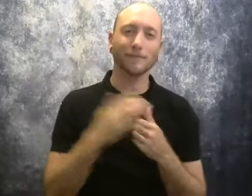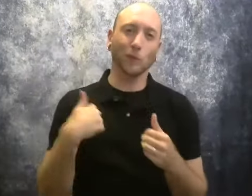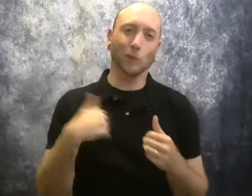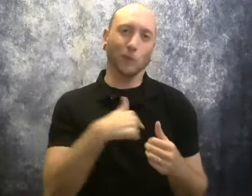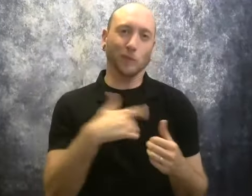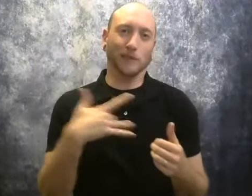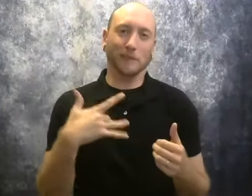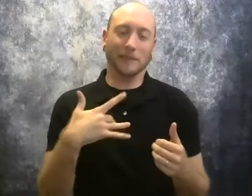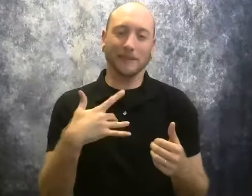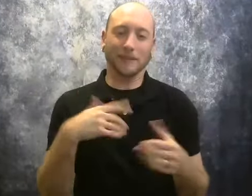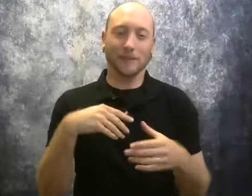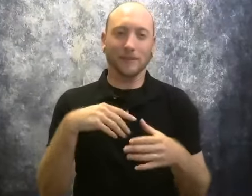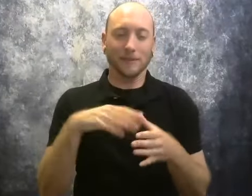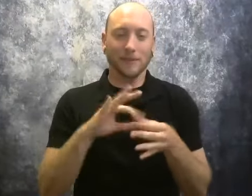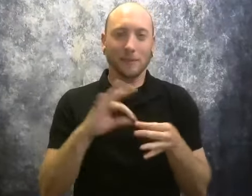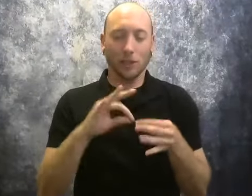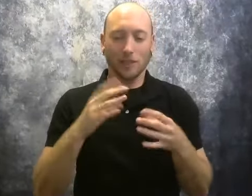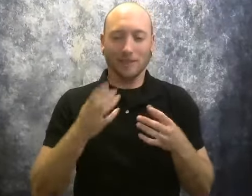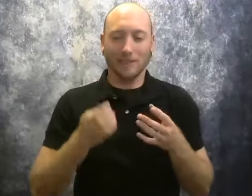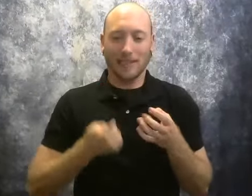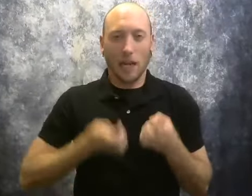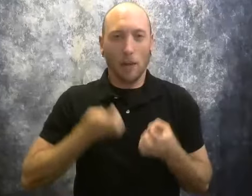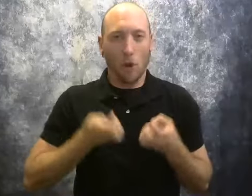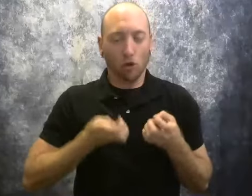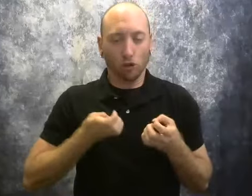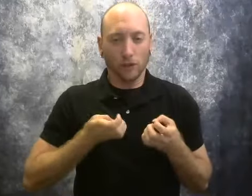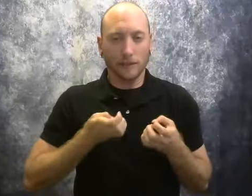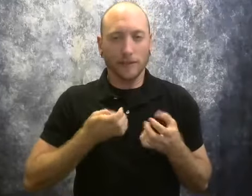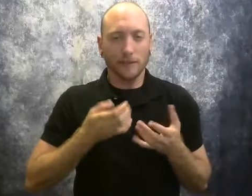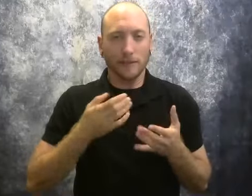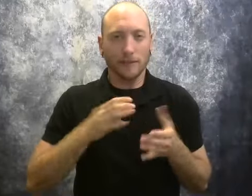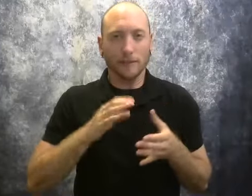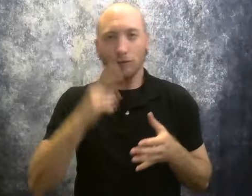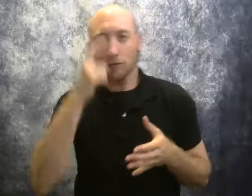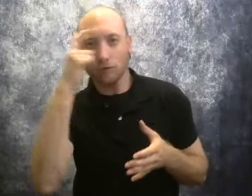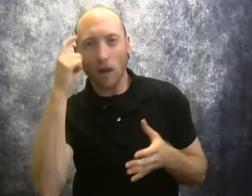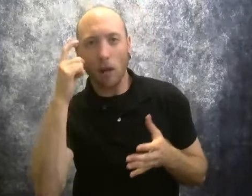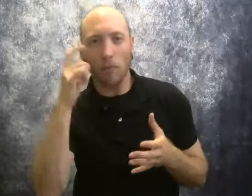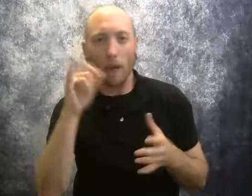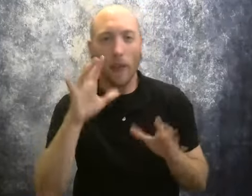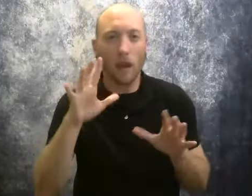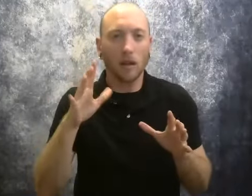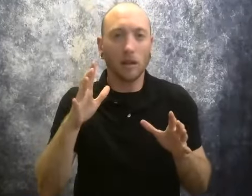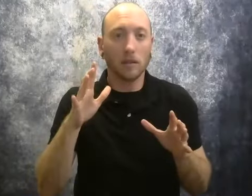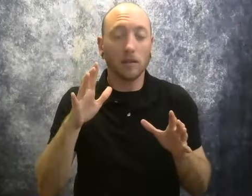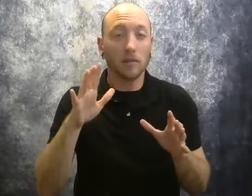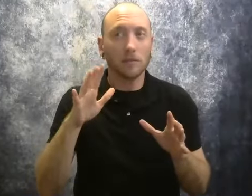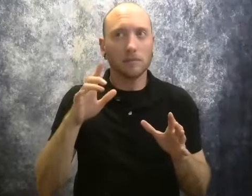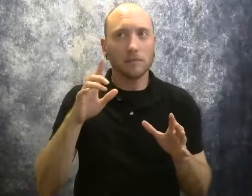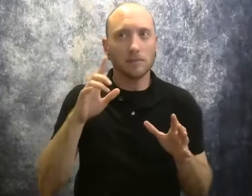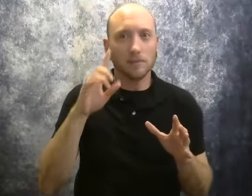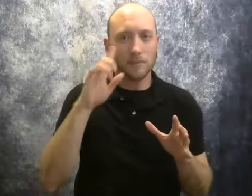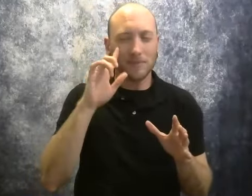reflection, we talk about our emotions, being cut off when we're little, and trauma happened. So I